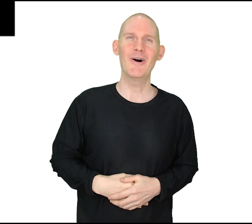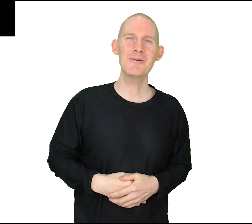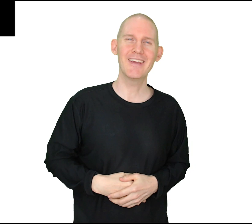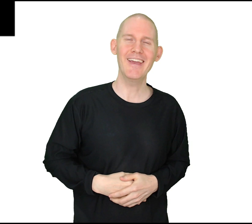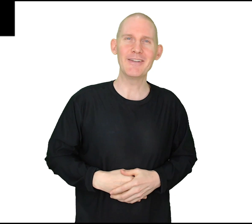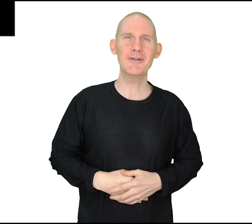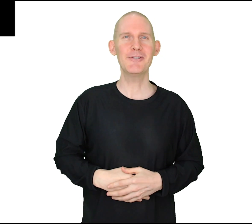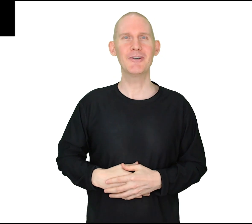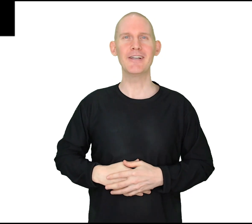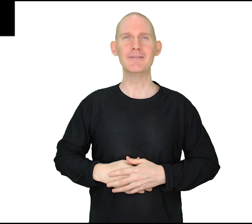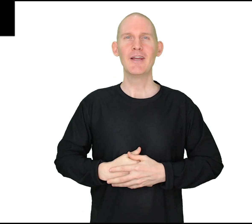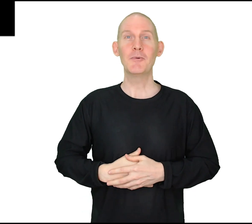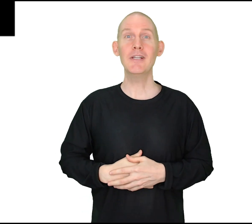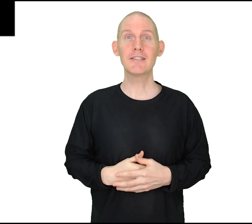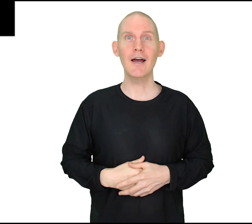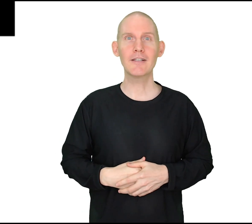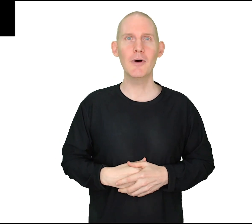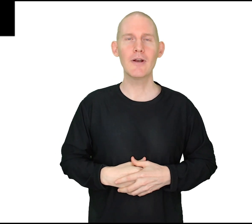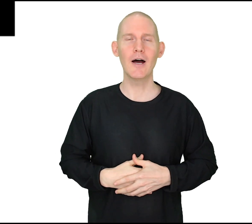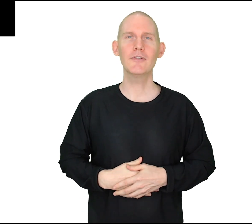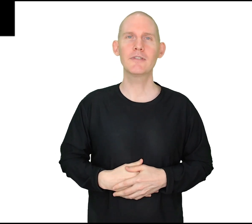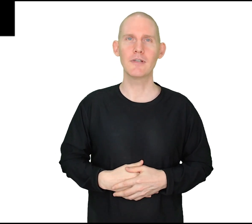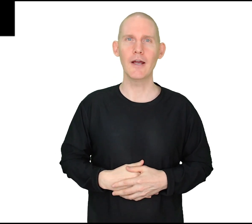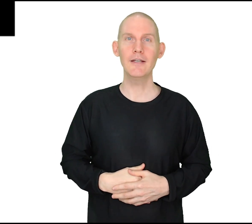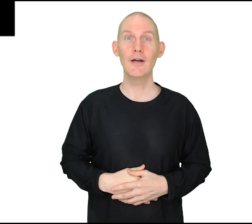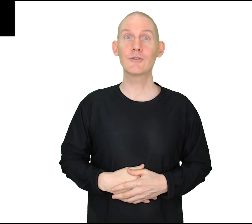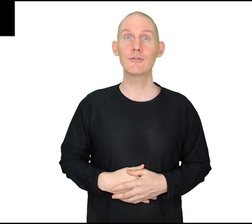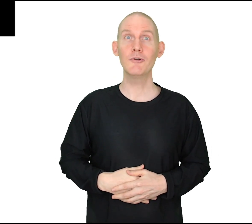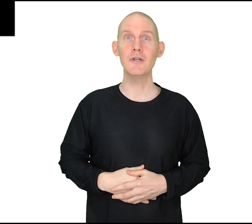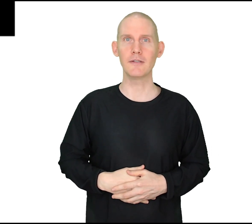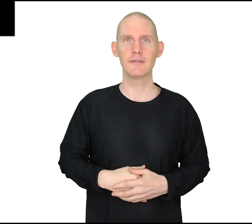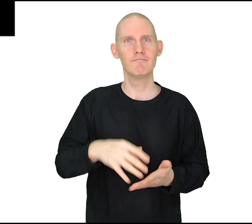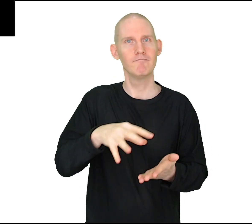Okay, good, good. We just talked about how to sign student.